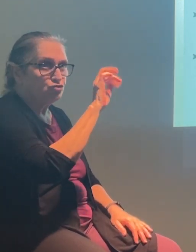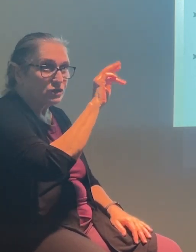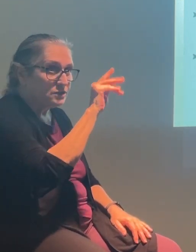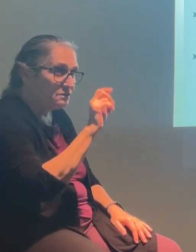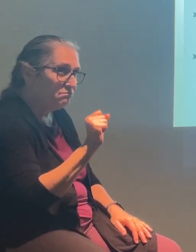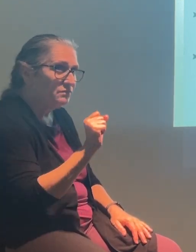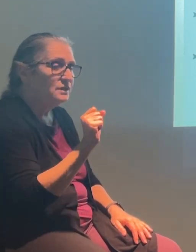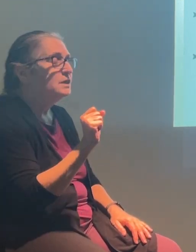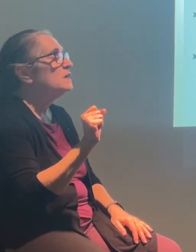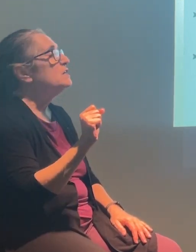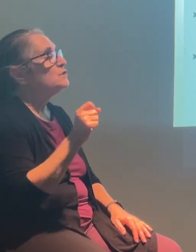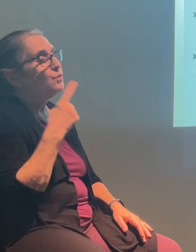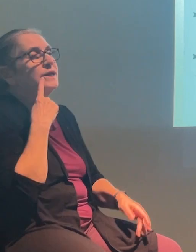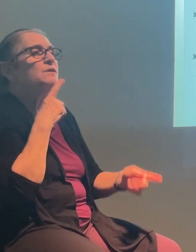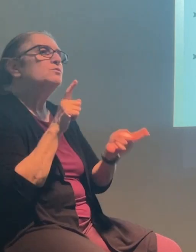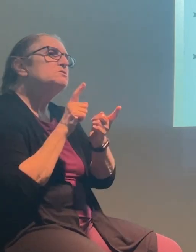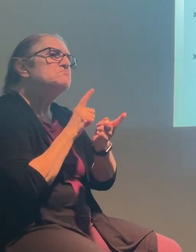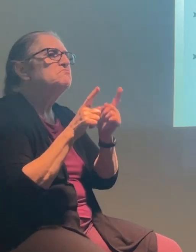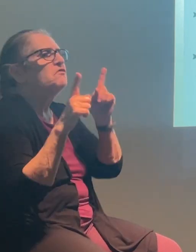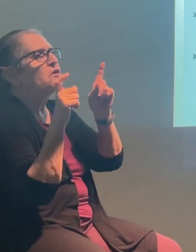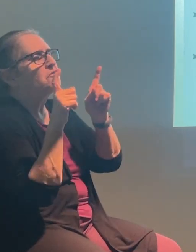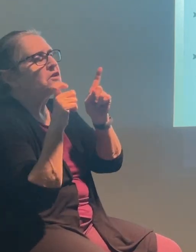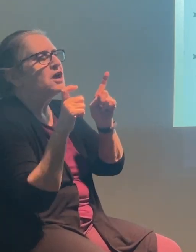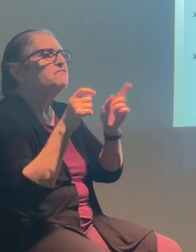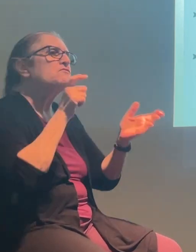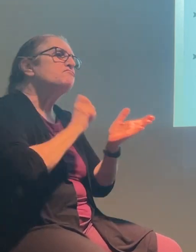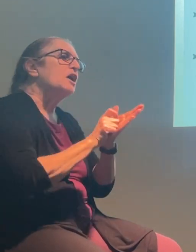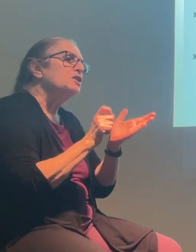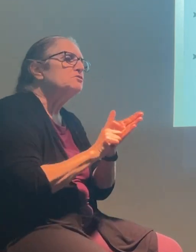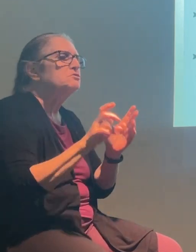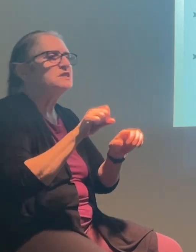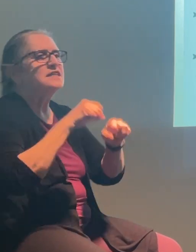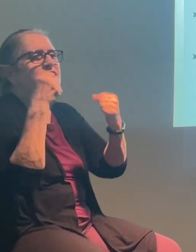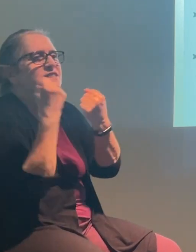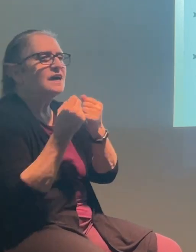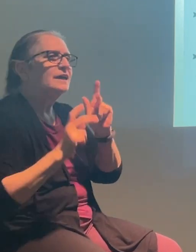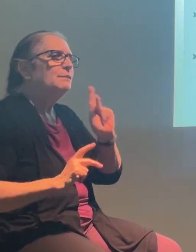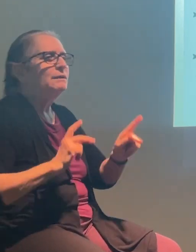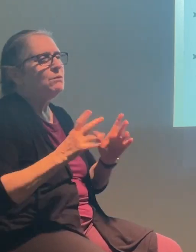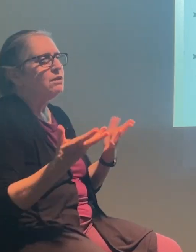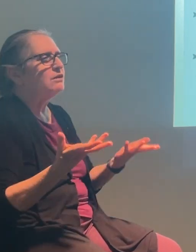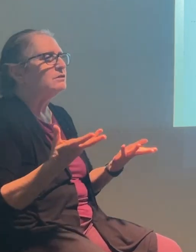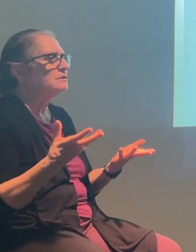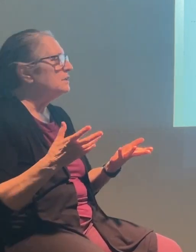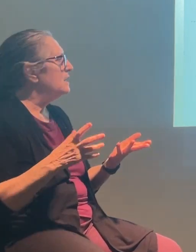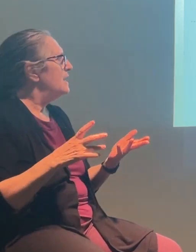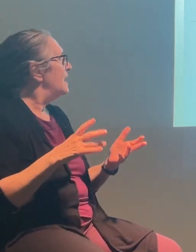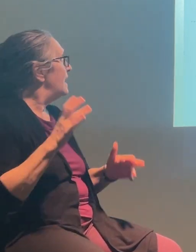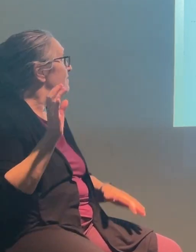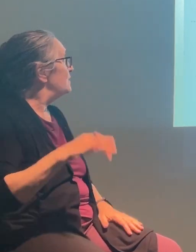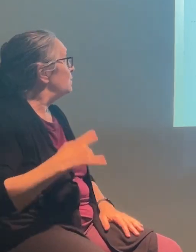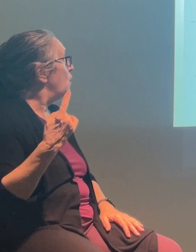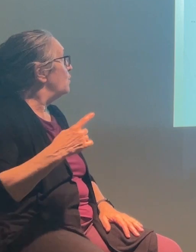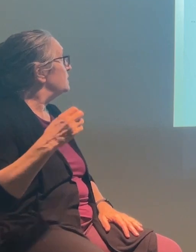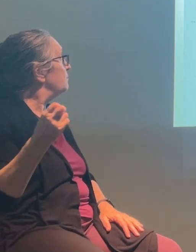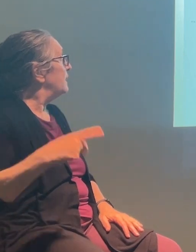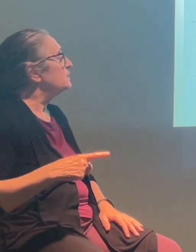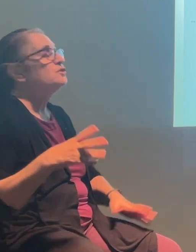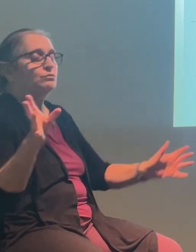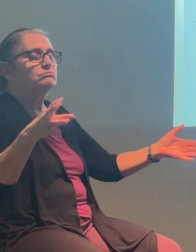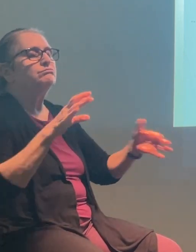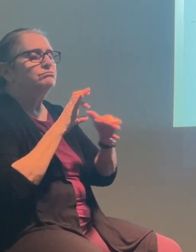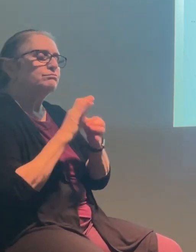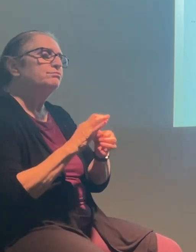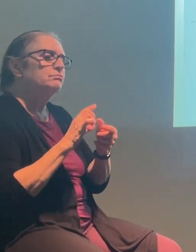met as well, and some society people. And this is always going to come back, the portraits. So Steichen and